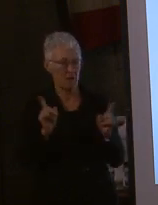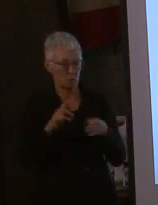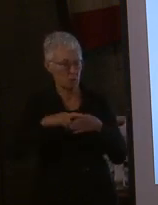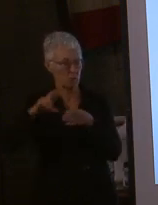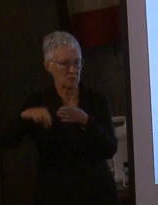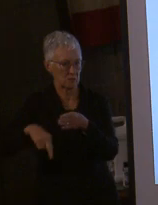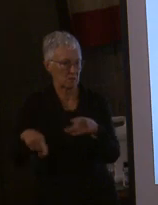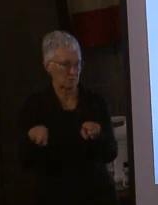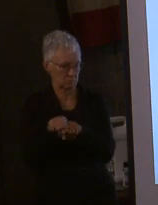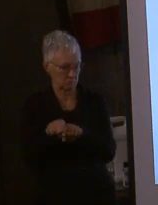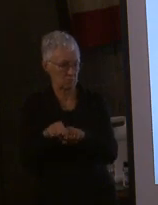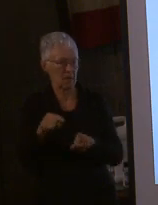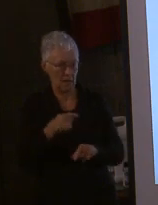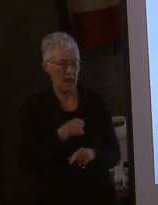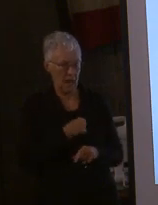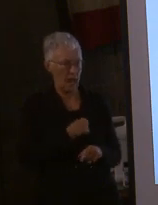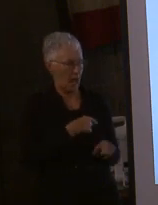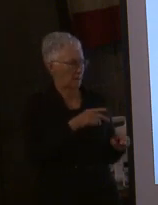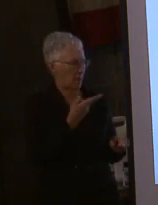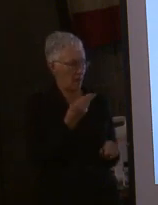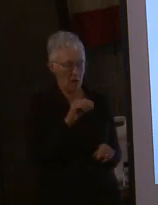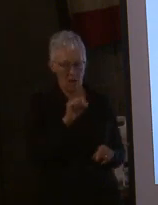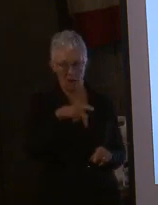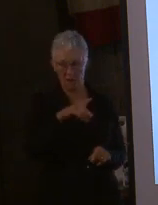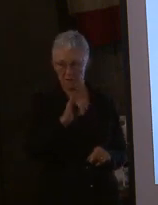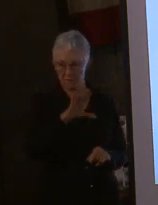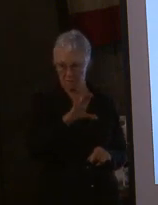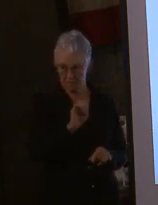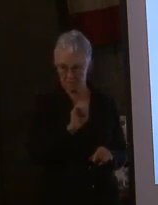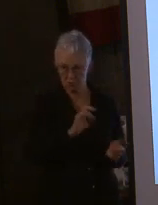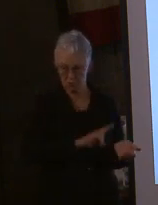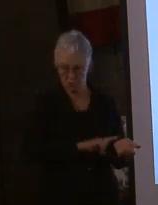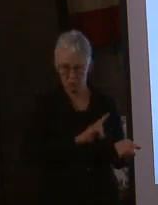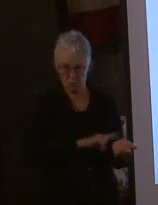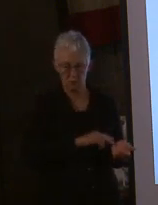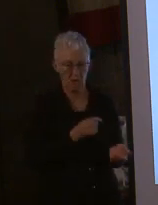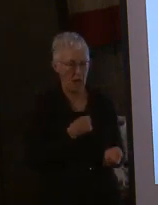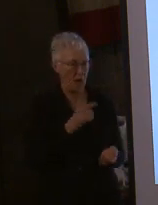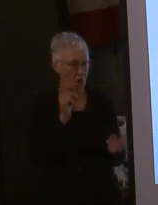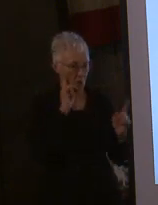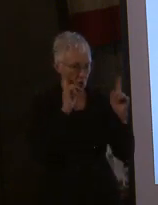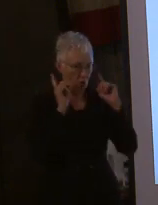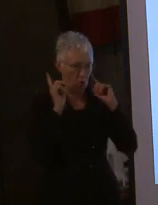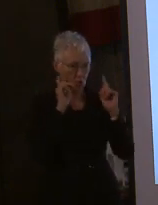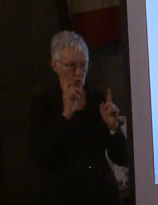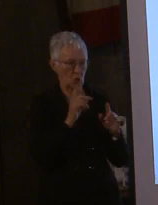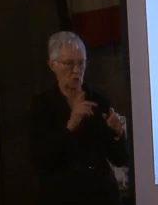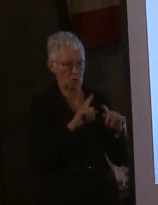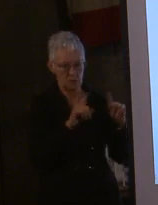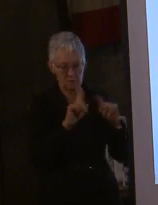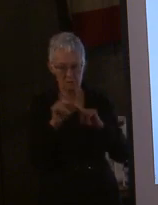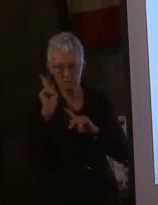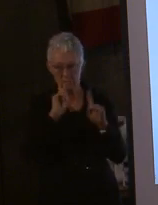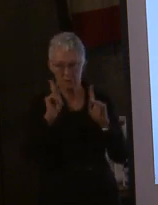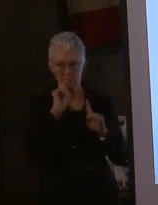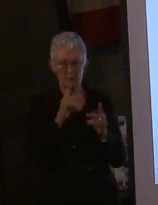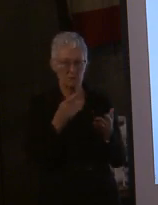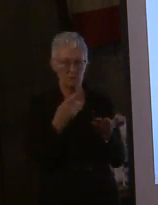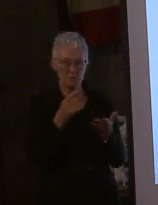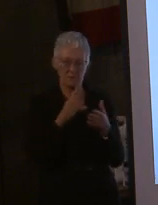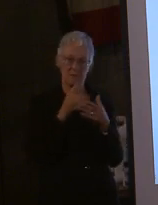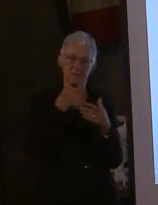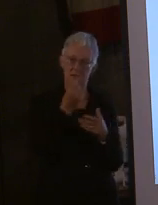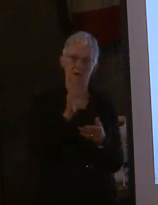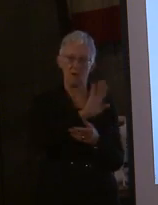grief journey that bereaved parents forever walk on. I heard a 90-year-old man's story of his infant son dying in his arms over